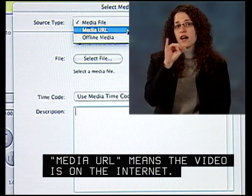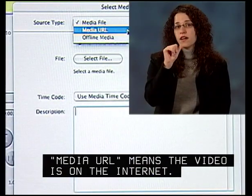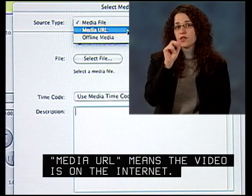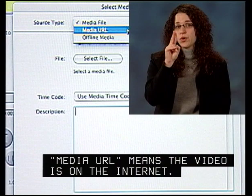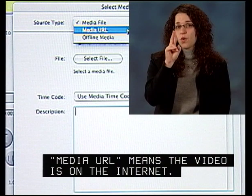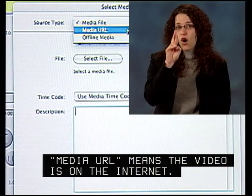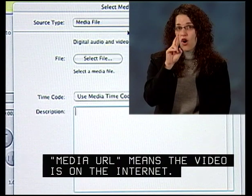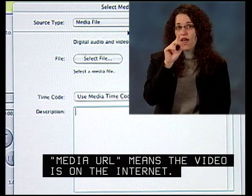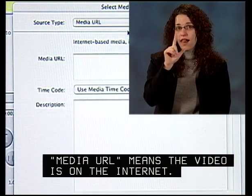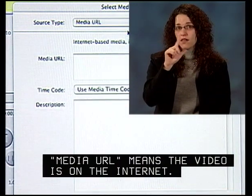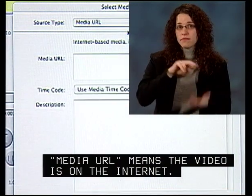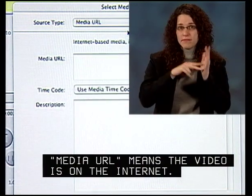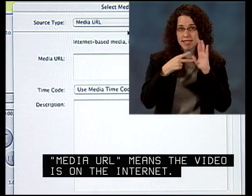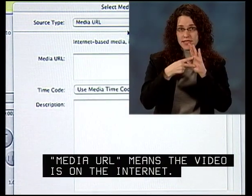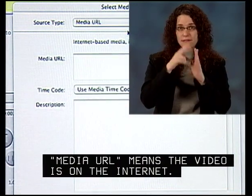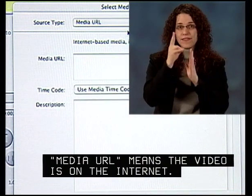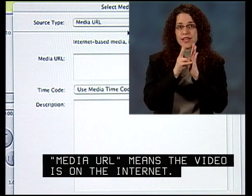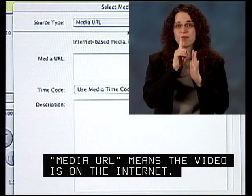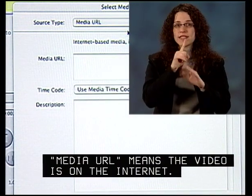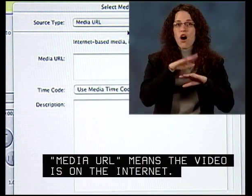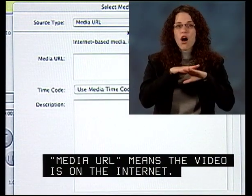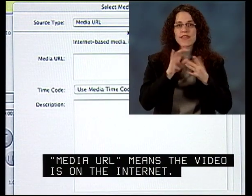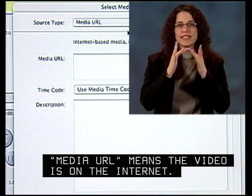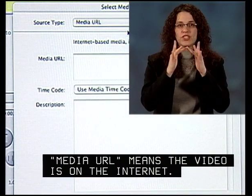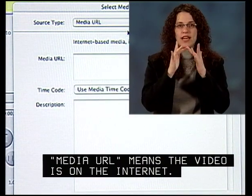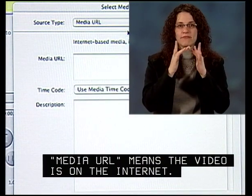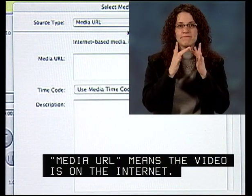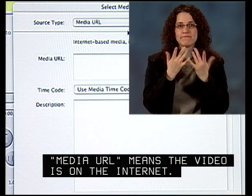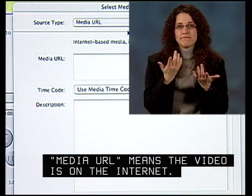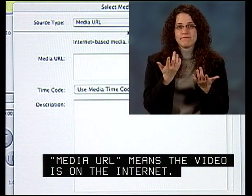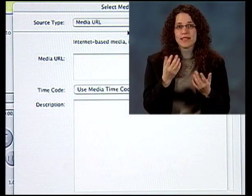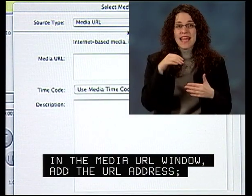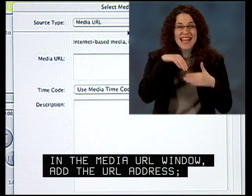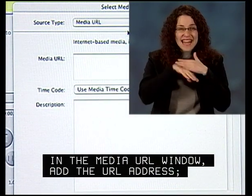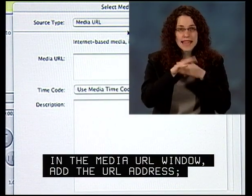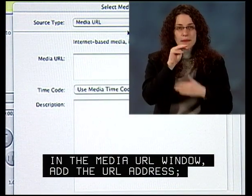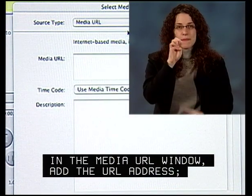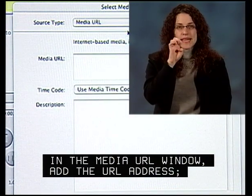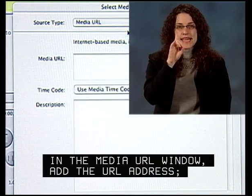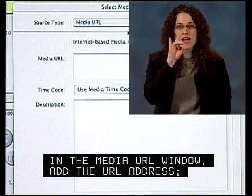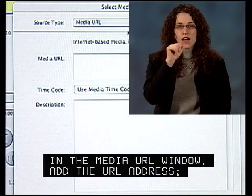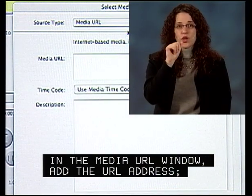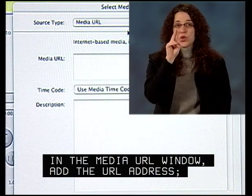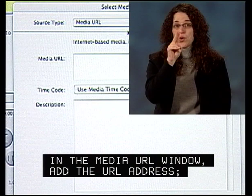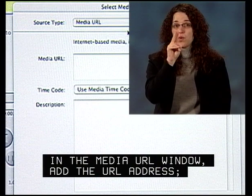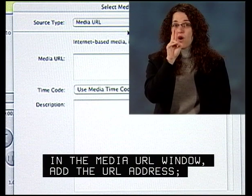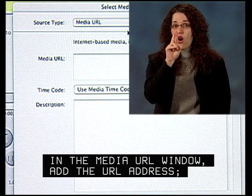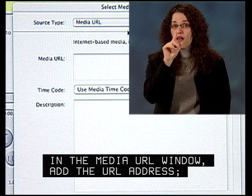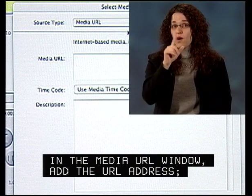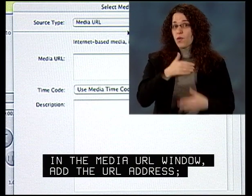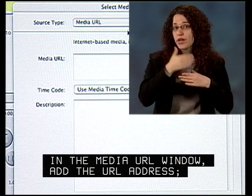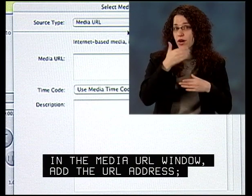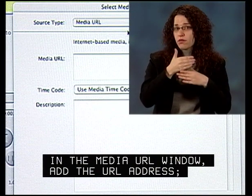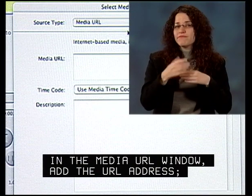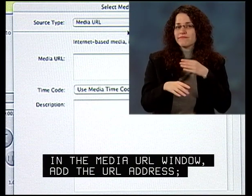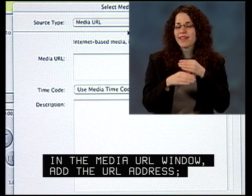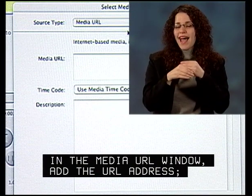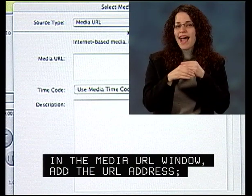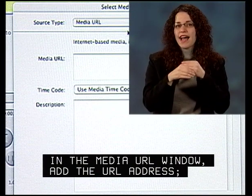Media URL means the video is on the internet. In the media URL window, add